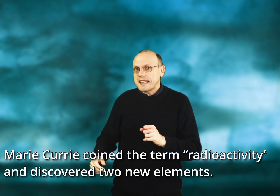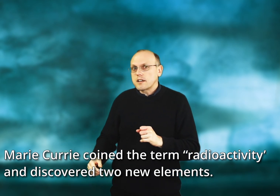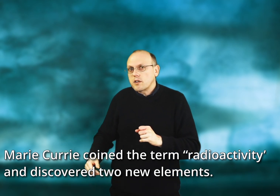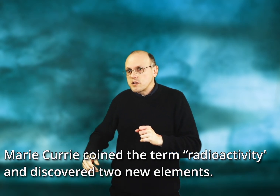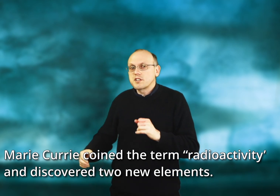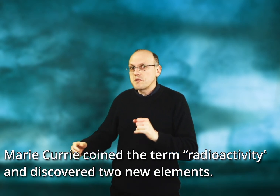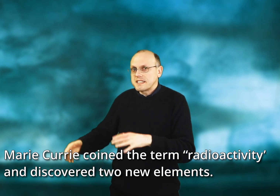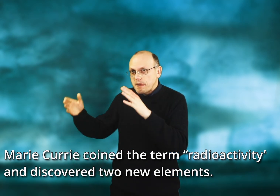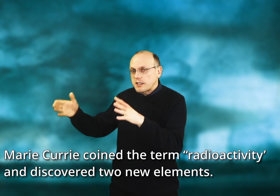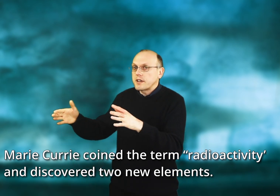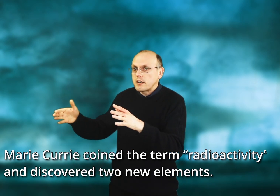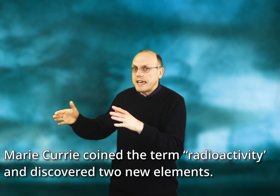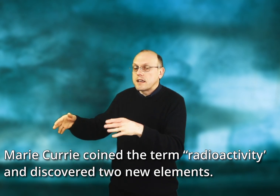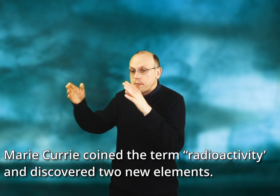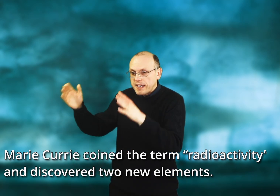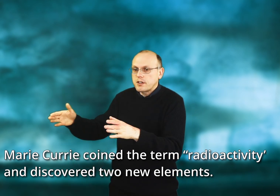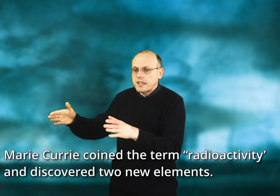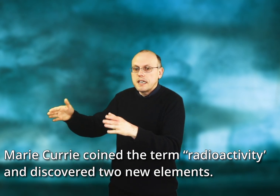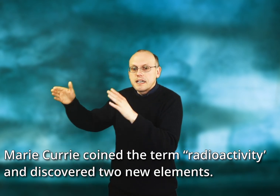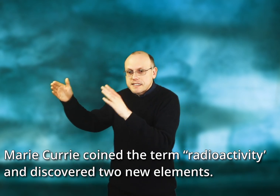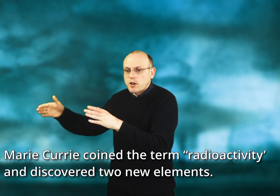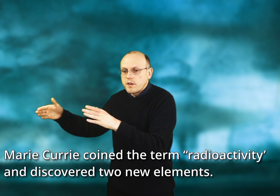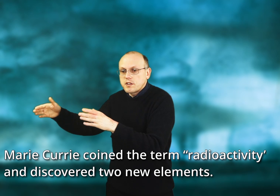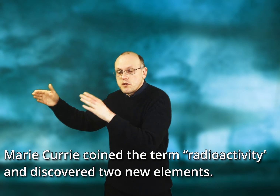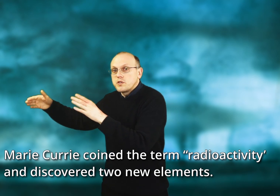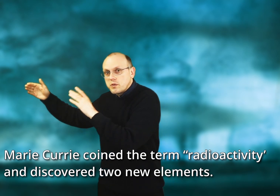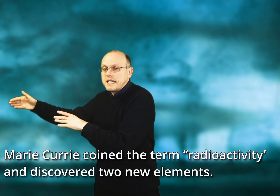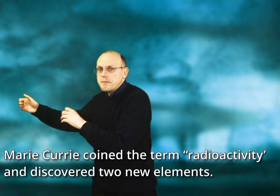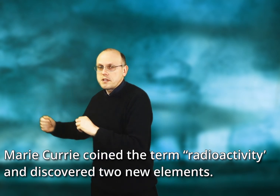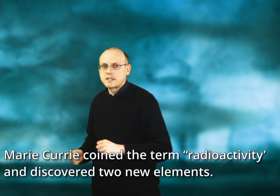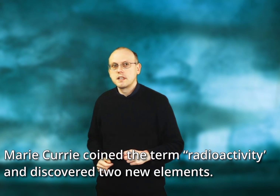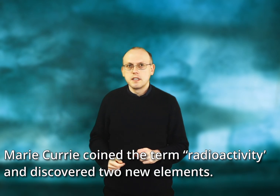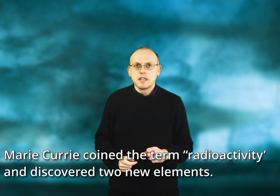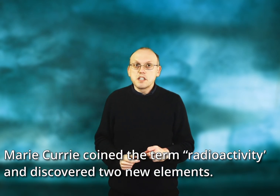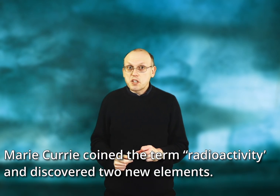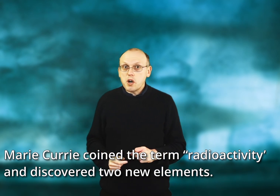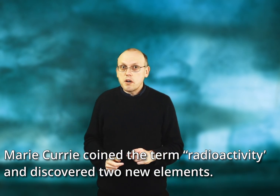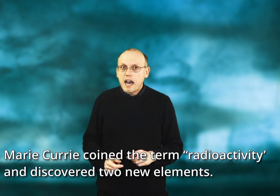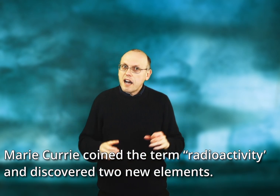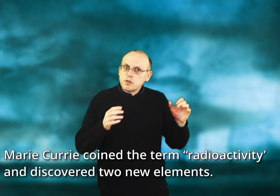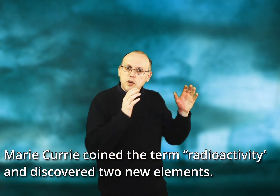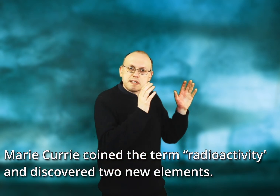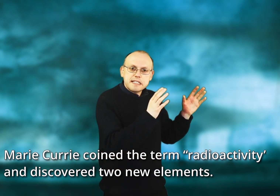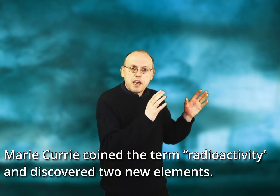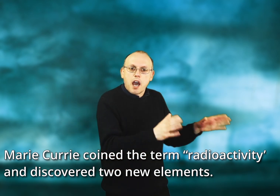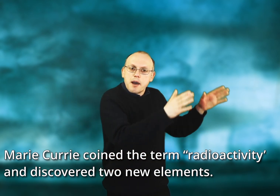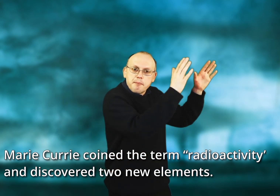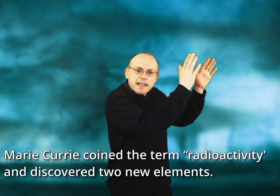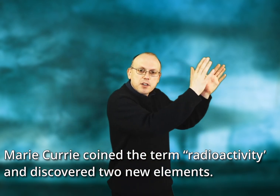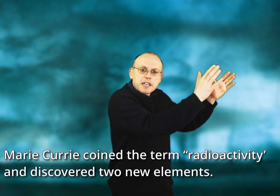clause, the subject is Marie Curie again. Marie Curie discovered two new elements. So our two clauses here, Marie Curie coined the